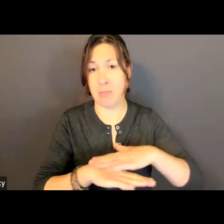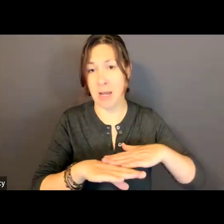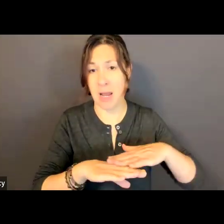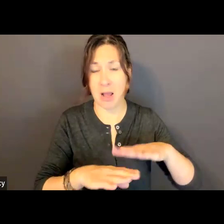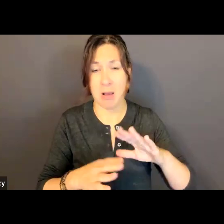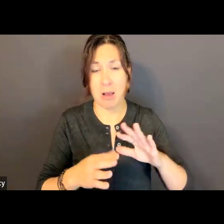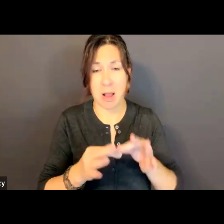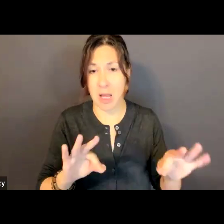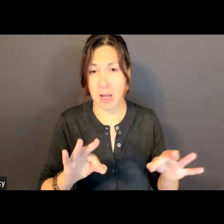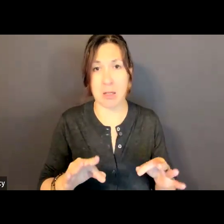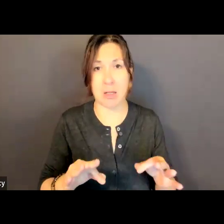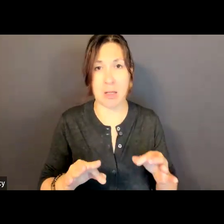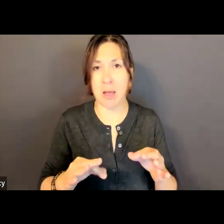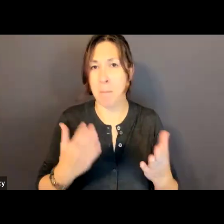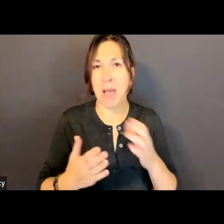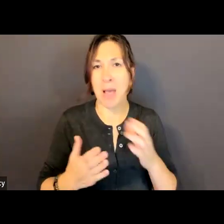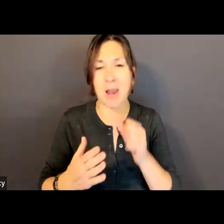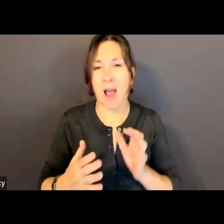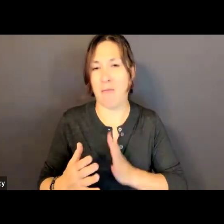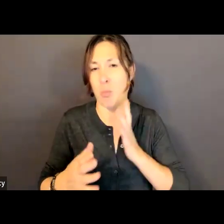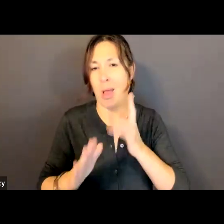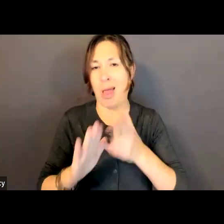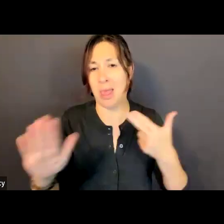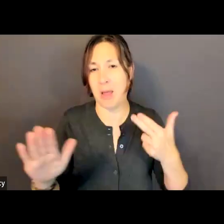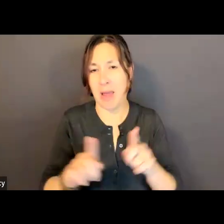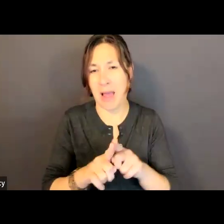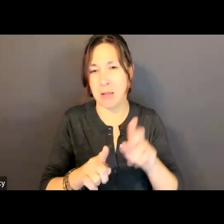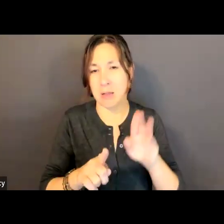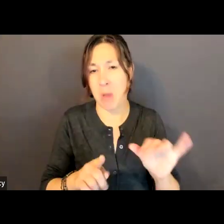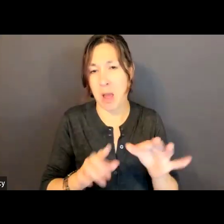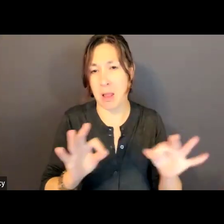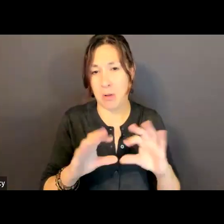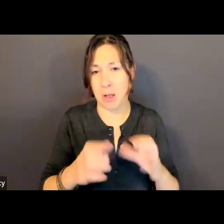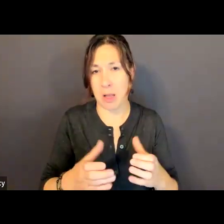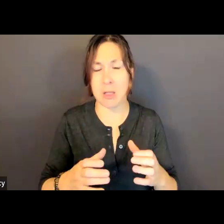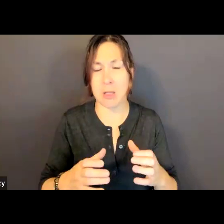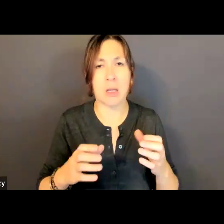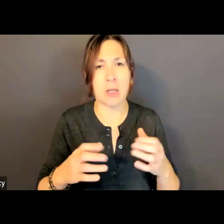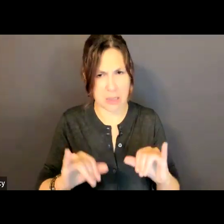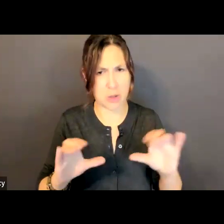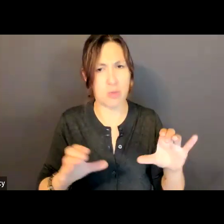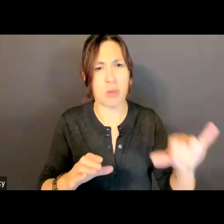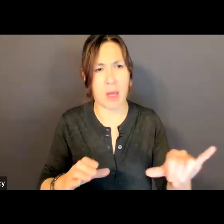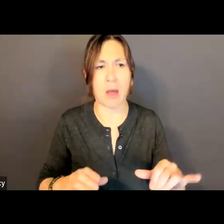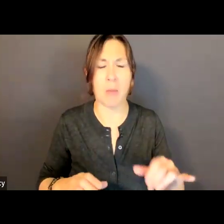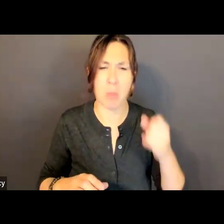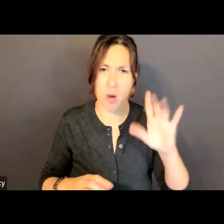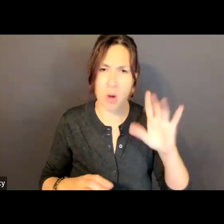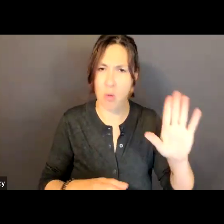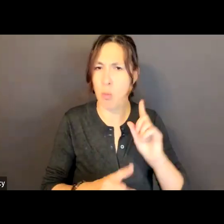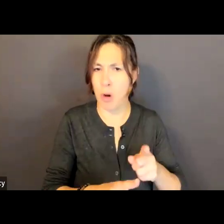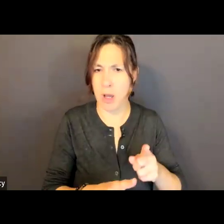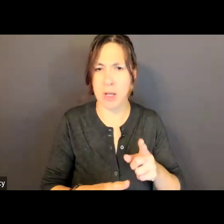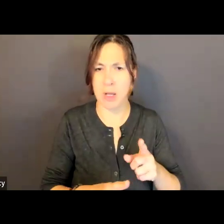if it's not a formal bilingual class. That can still be something that is done, but I hear what you're saying. We should work closely